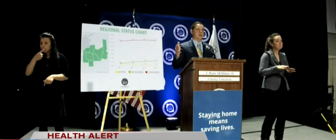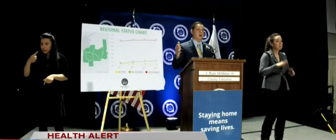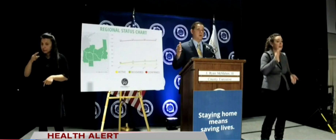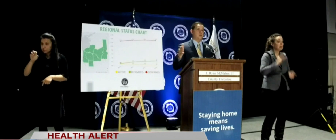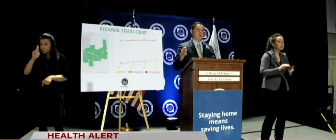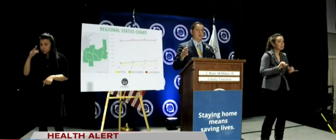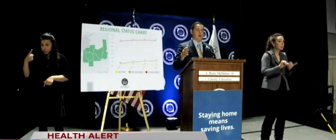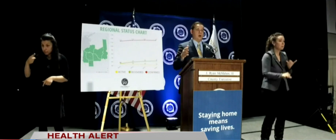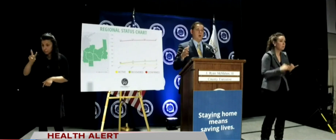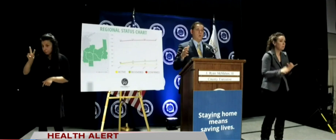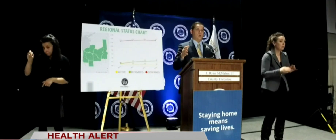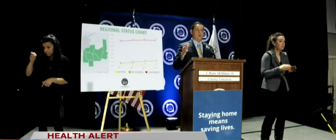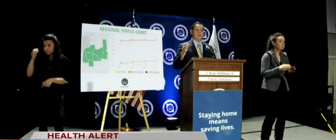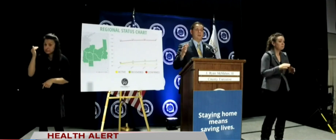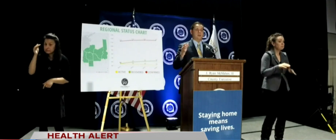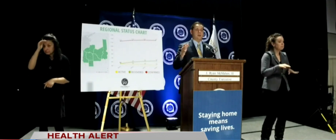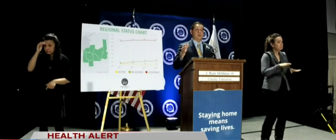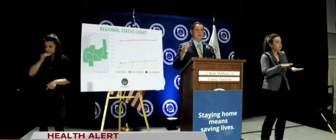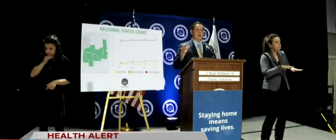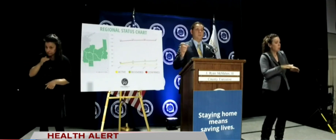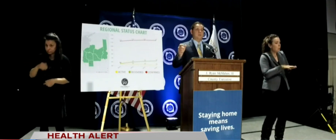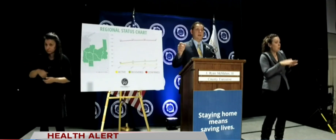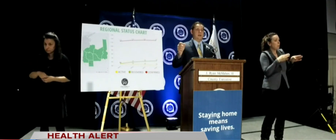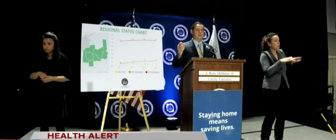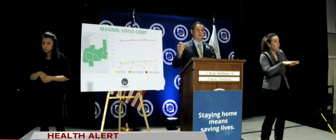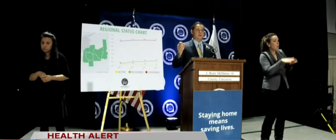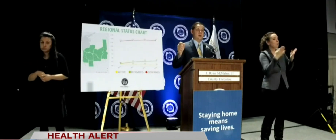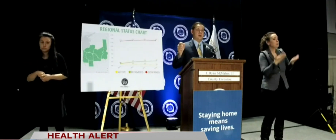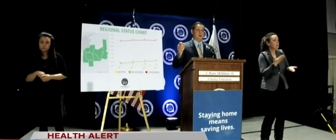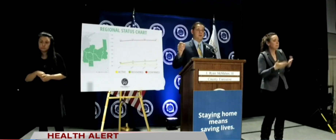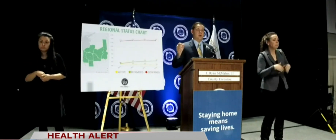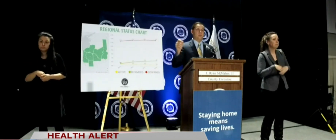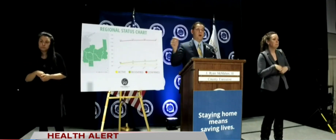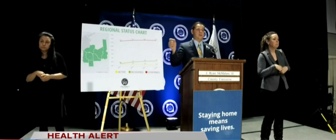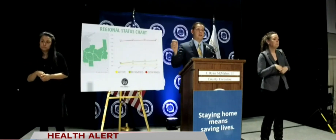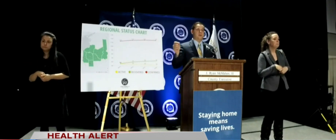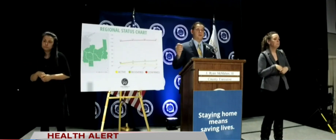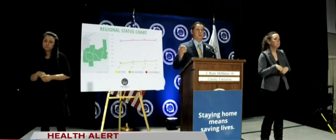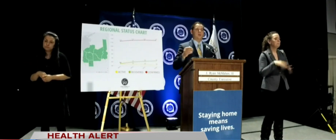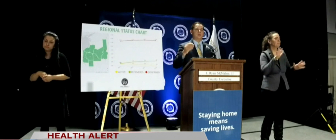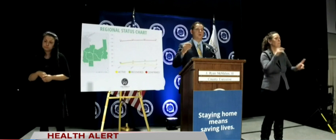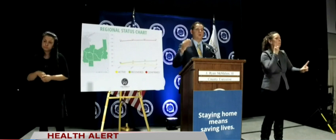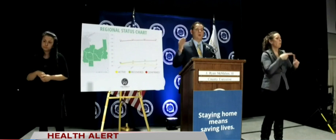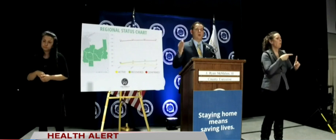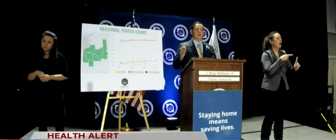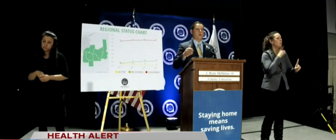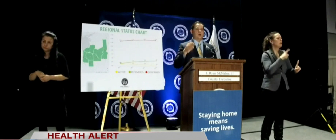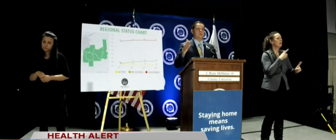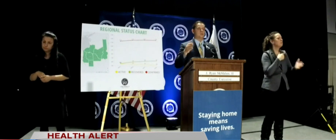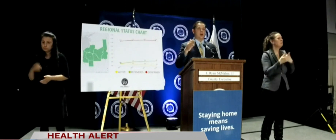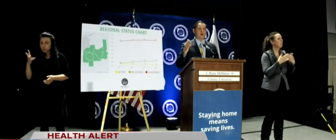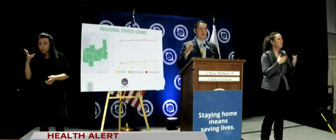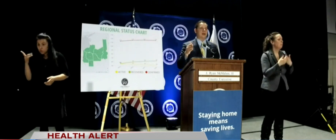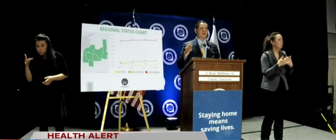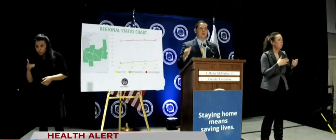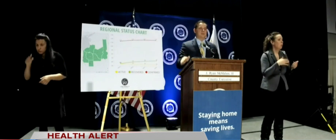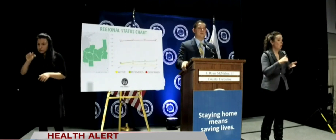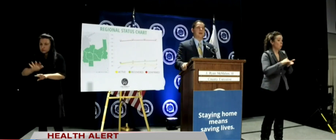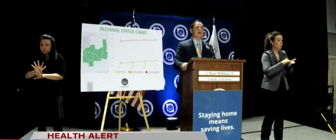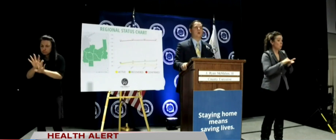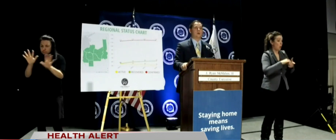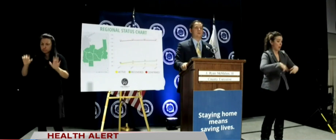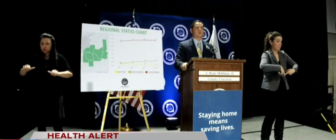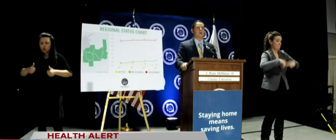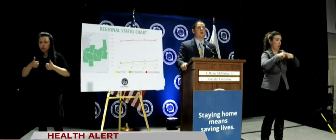regardless of what the updated New York pause date looks like, we knew we weren't going to be starting anything